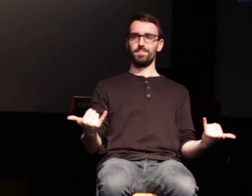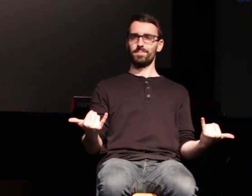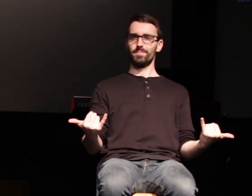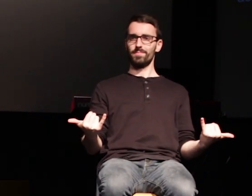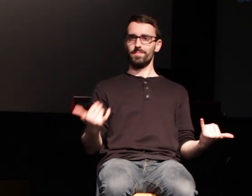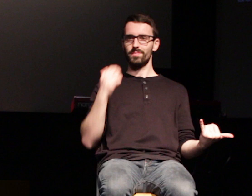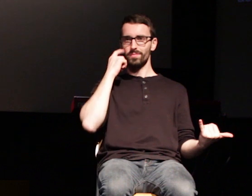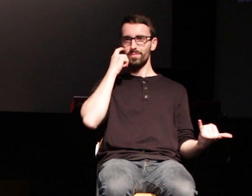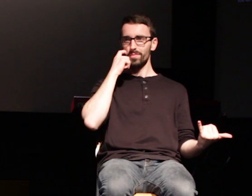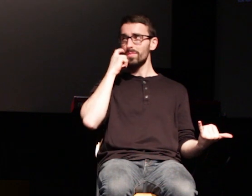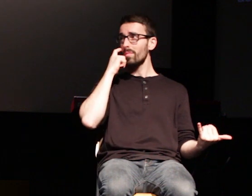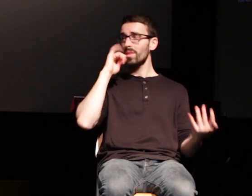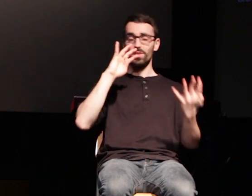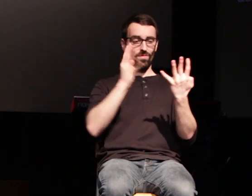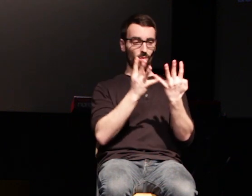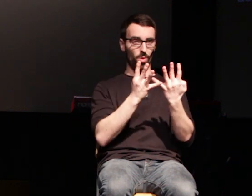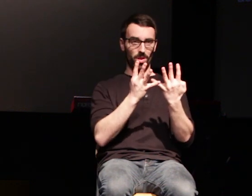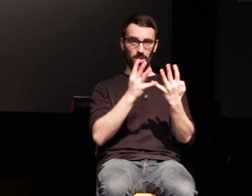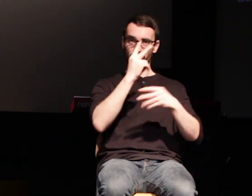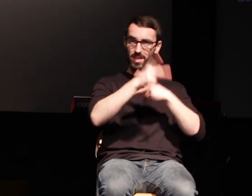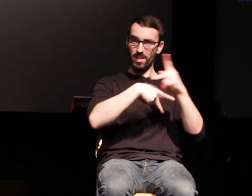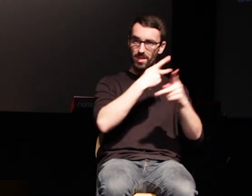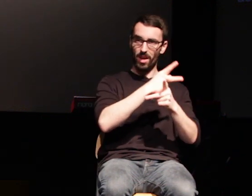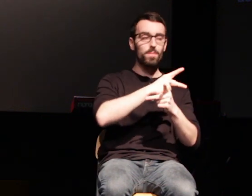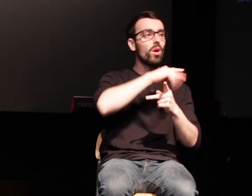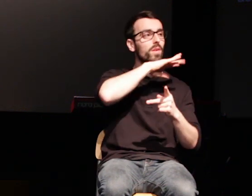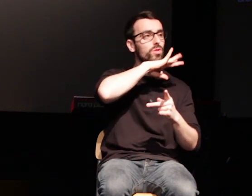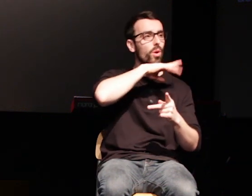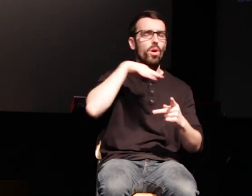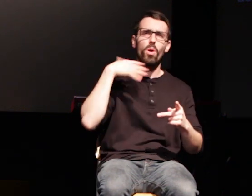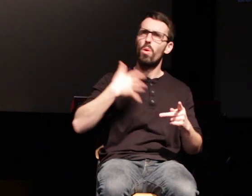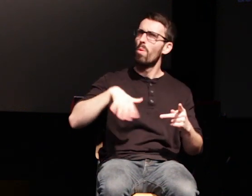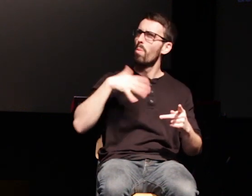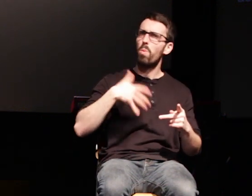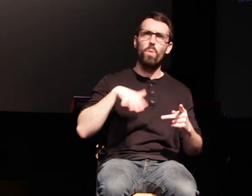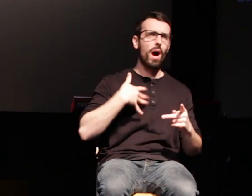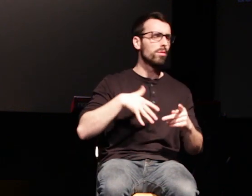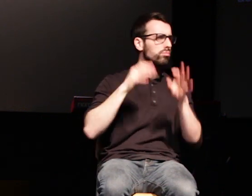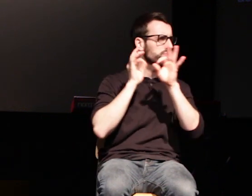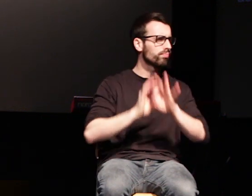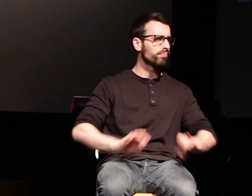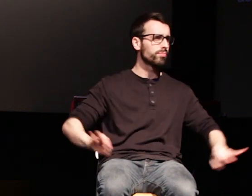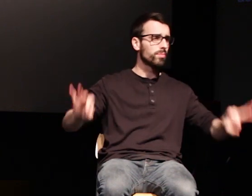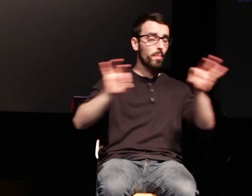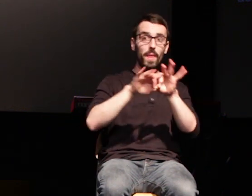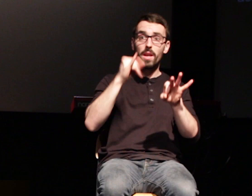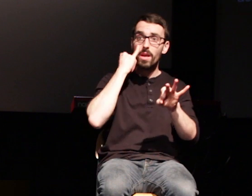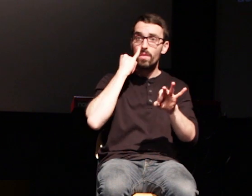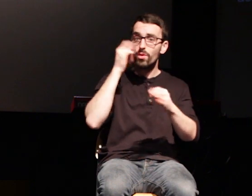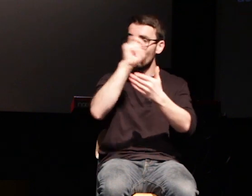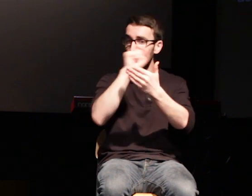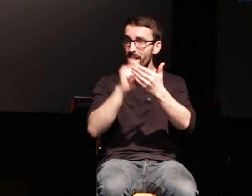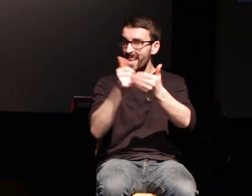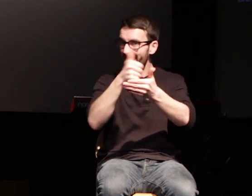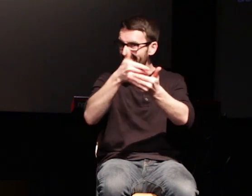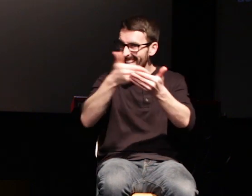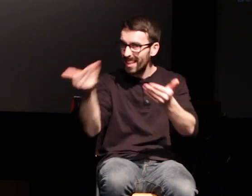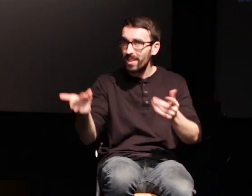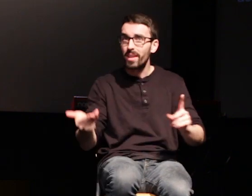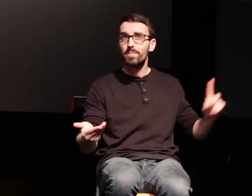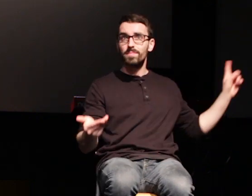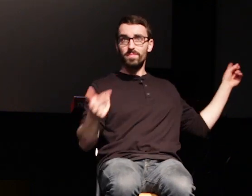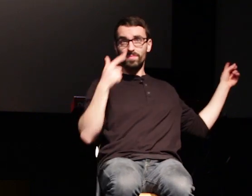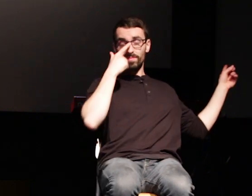This fourth type of soil is so important. And so if you're writing anything down, I want you to write this down. It's this: